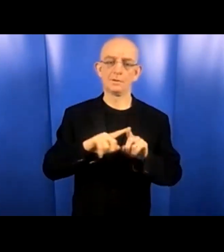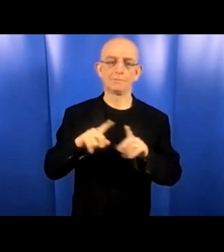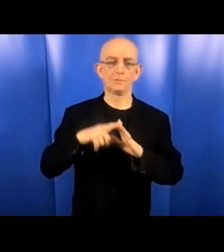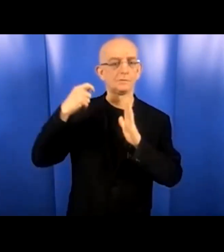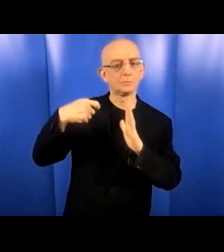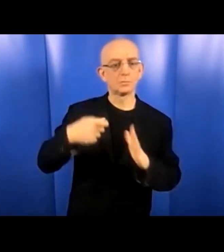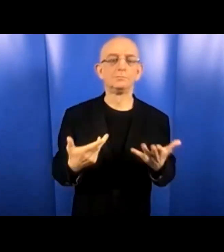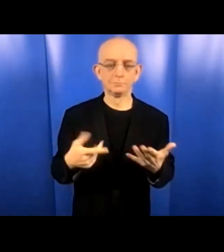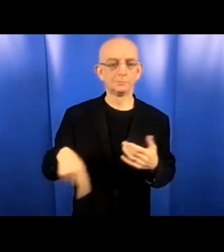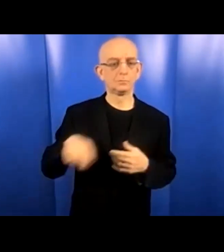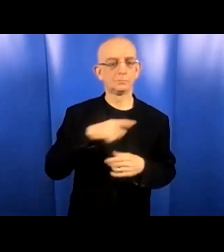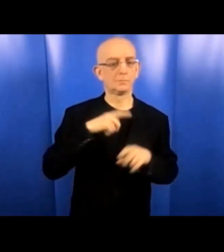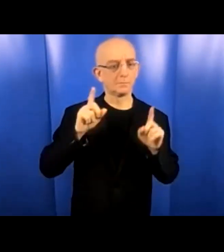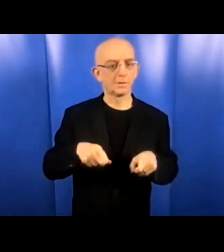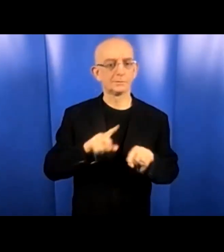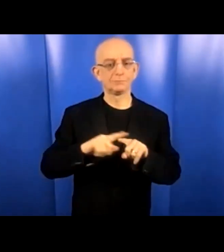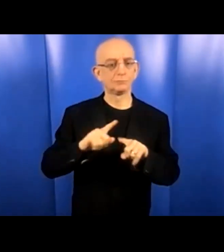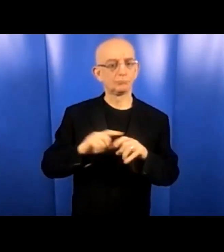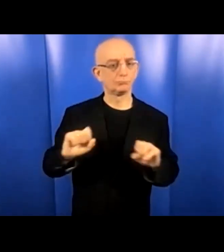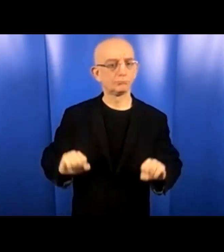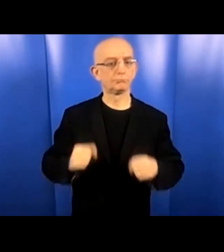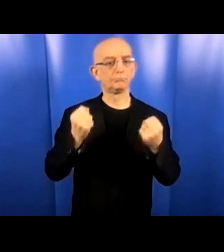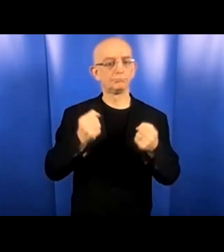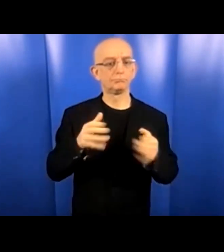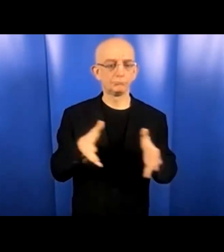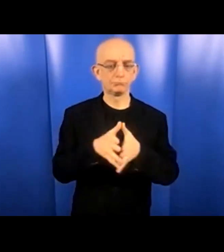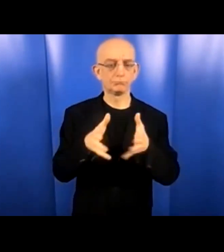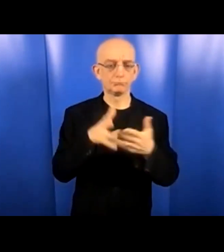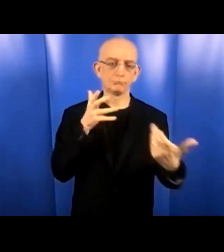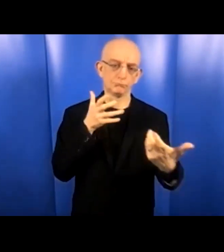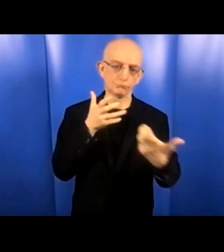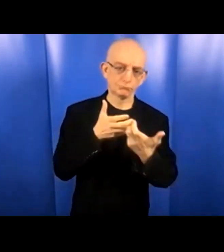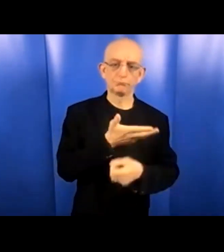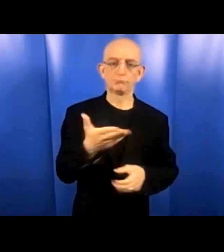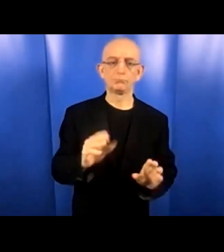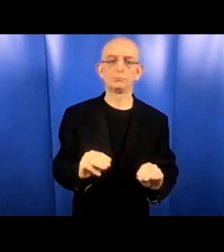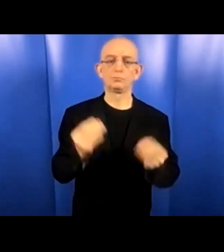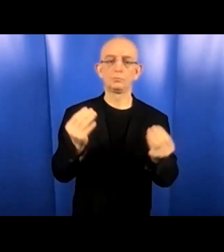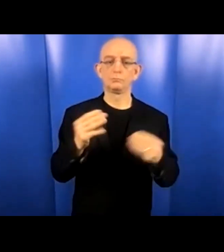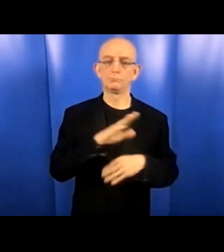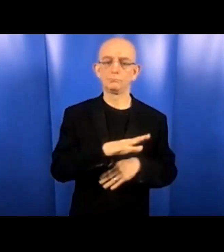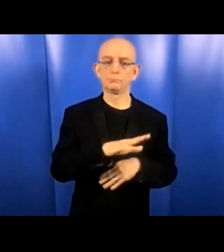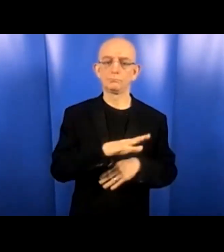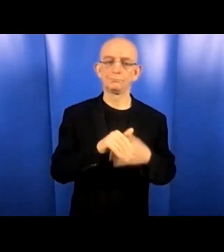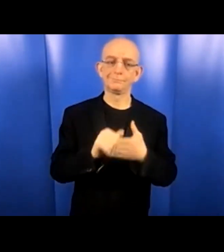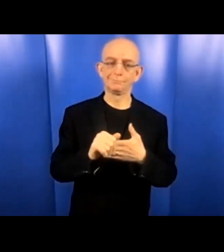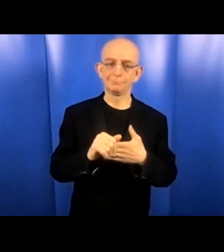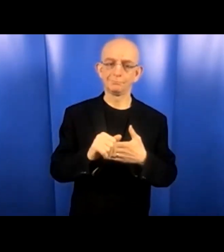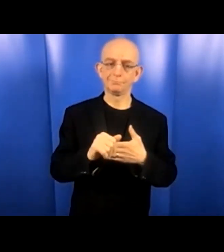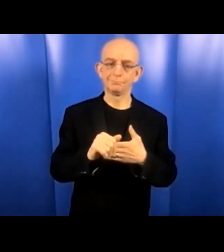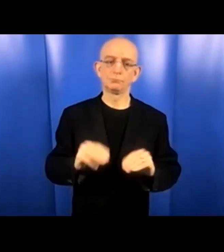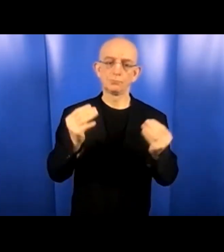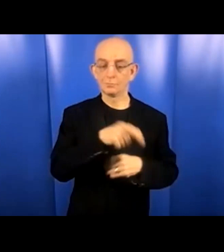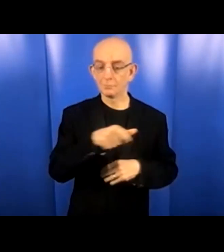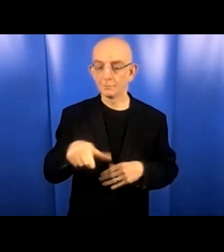young people's demands and young people's leadership, and particularly to young people with disabilities. But